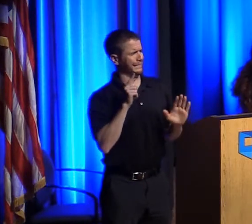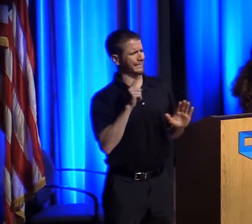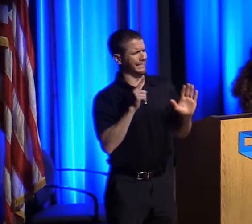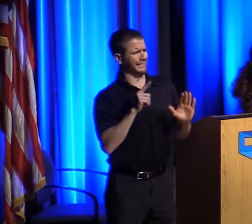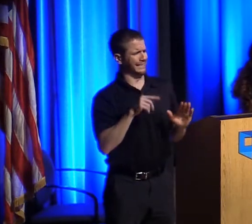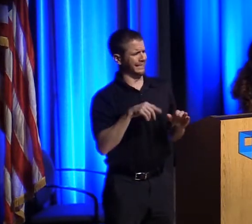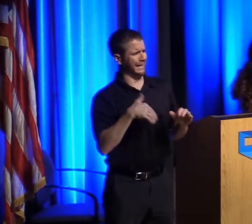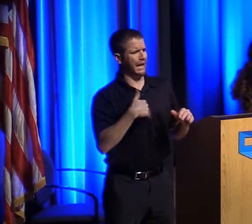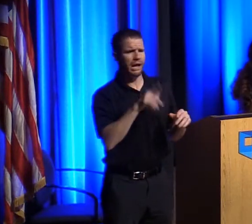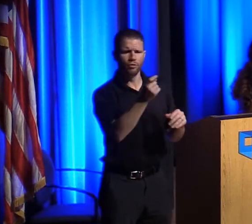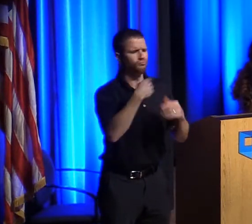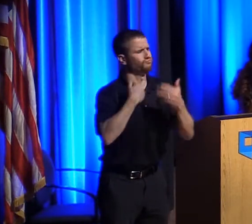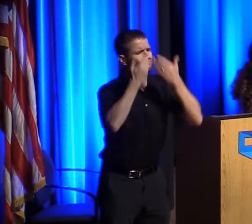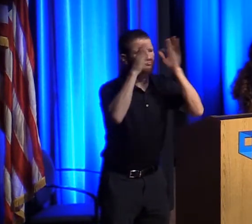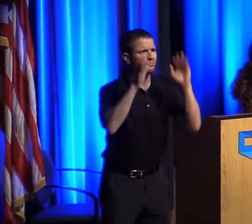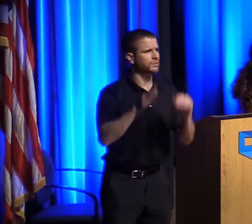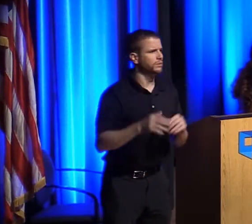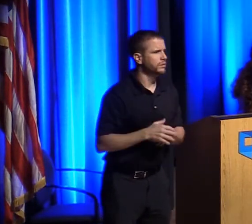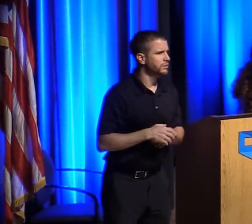Yes.